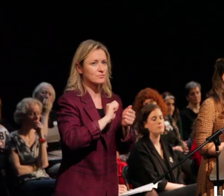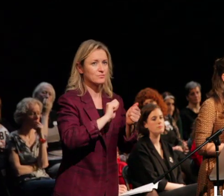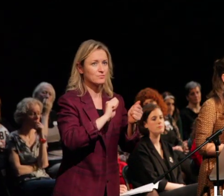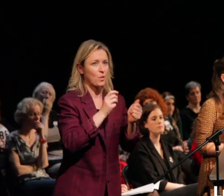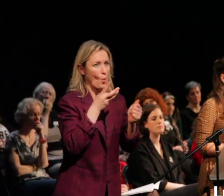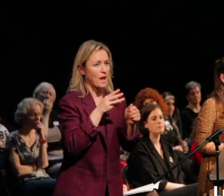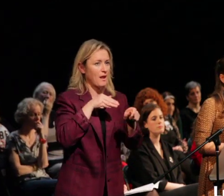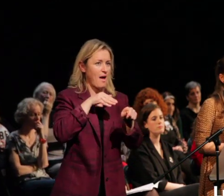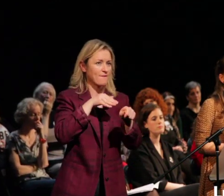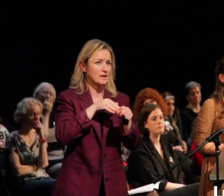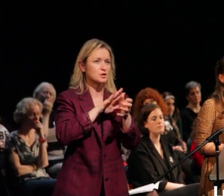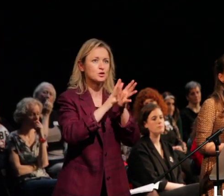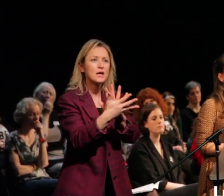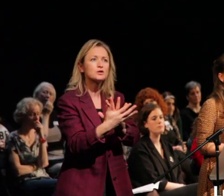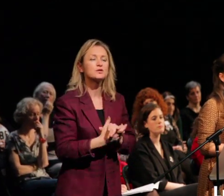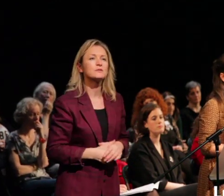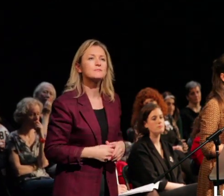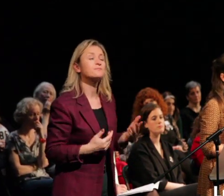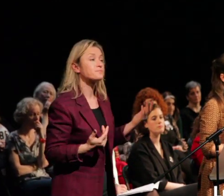Because nobody has yet been able to give me any